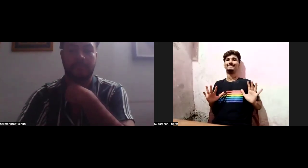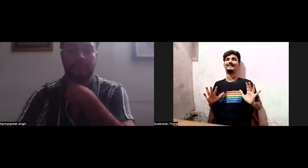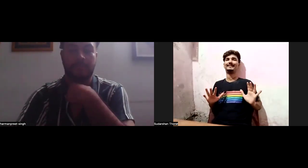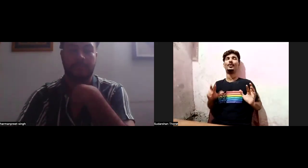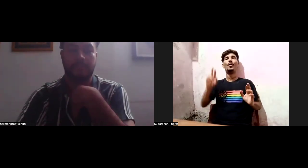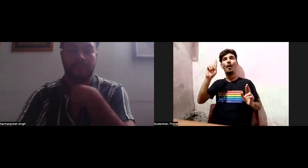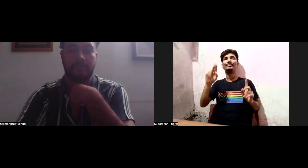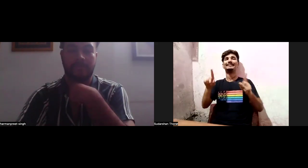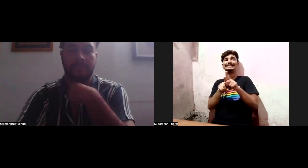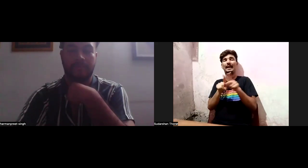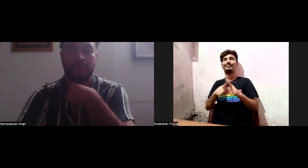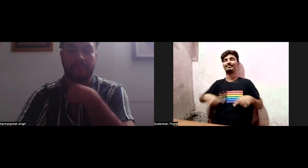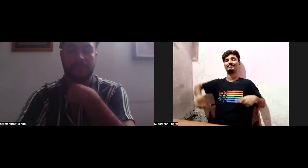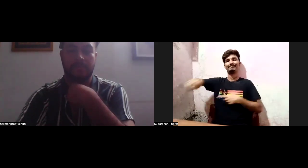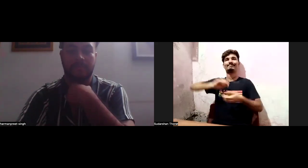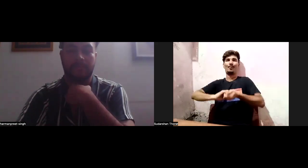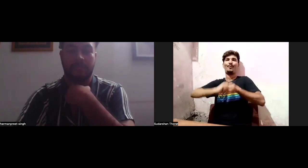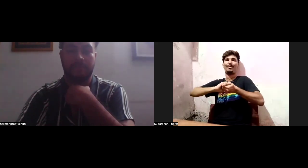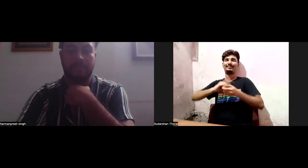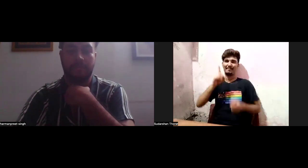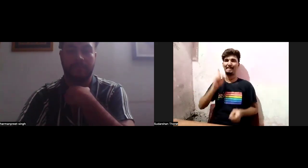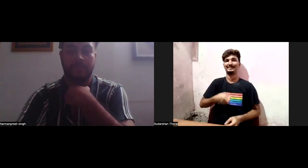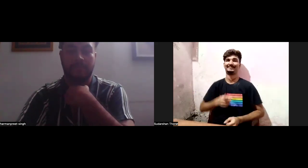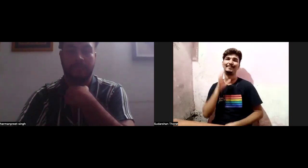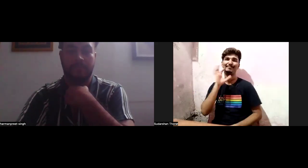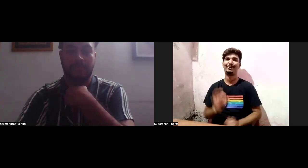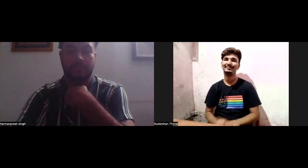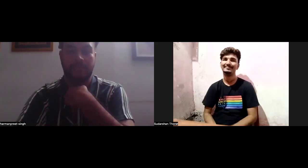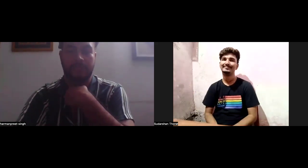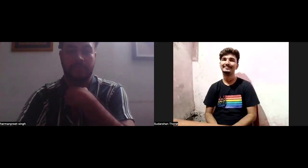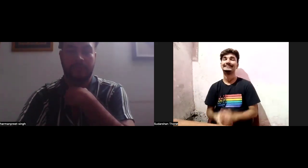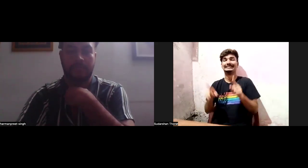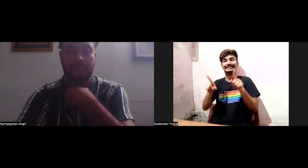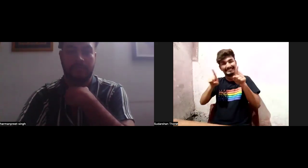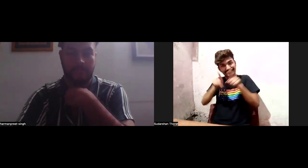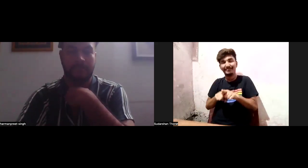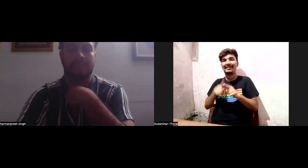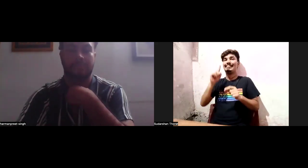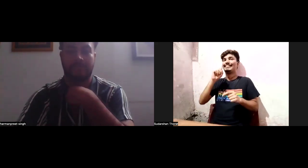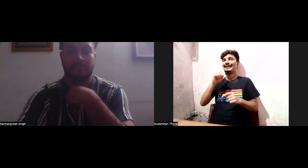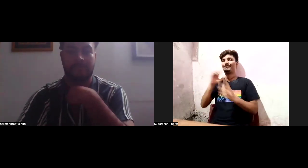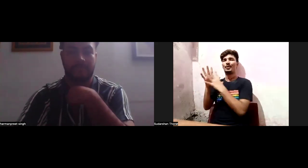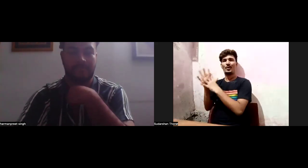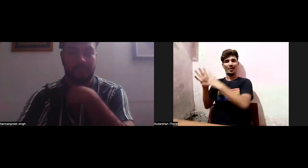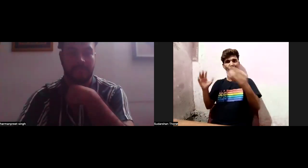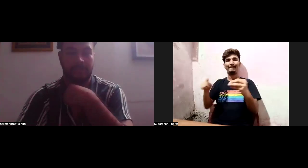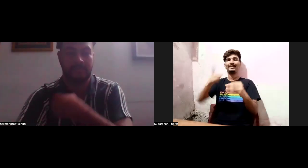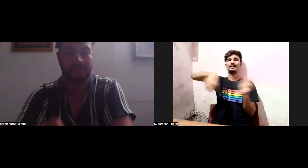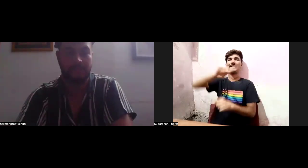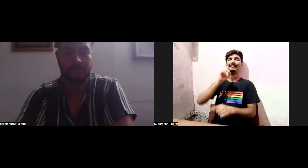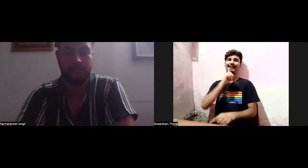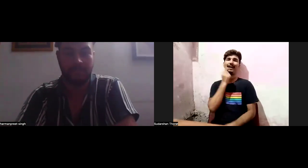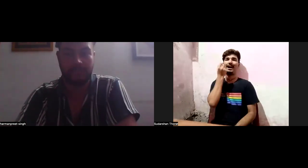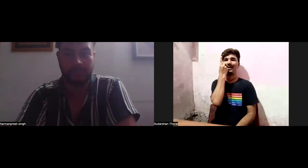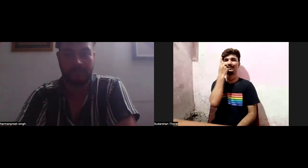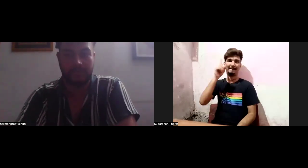be myself too. So this is the both things which I want to do. I want to have my, I would like to be, go ahead with